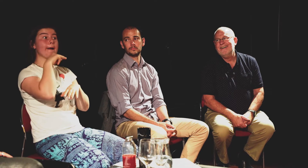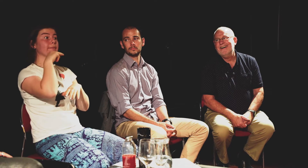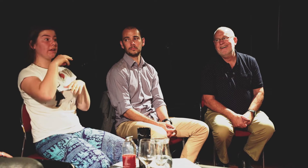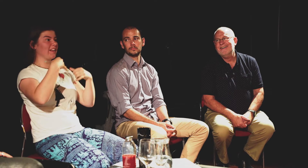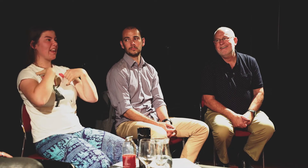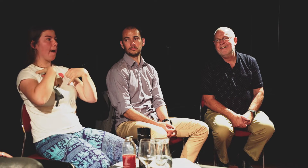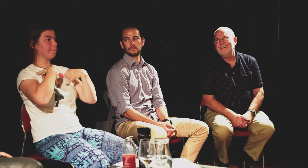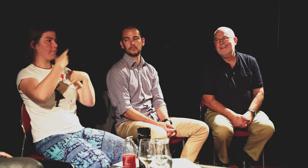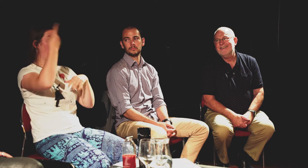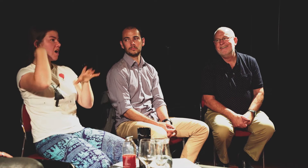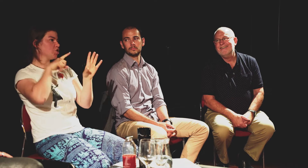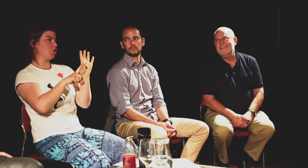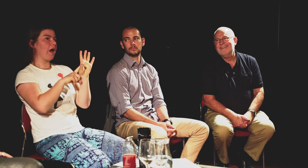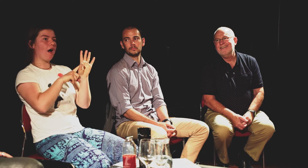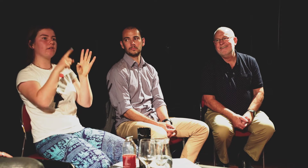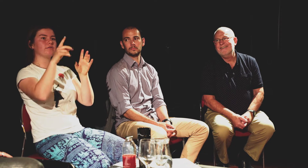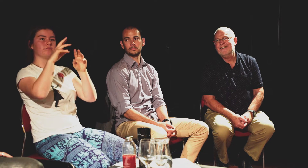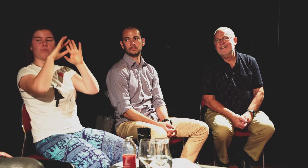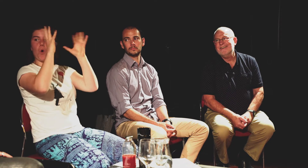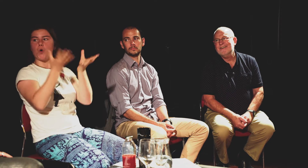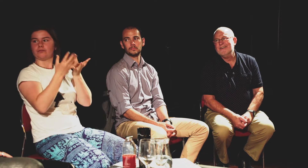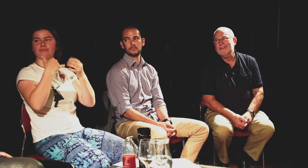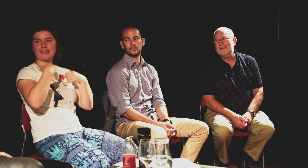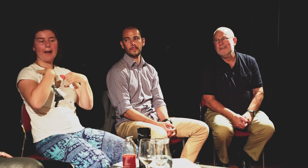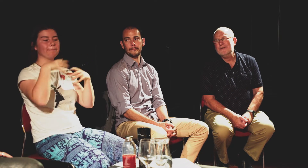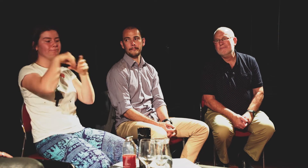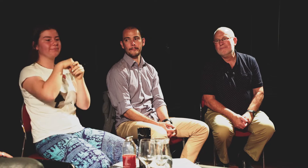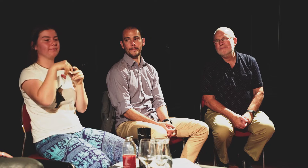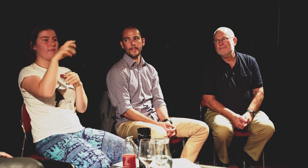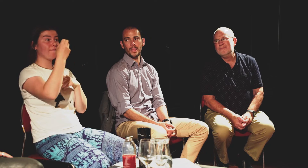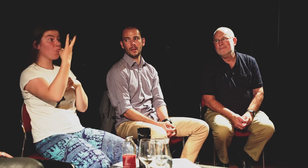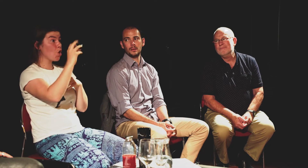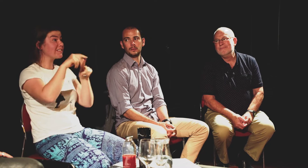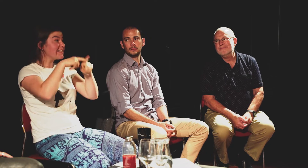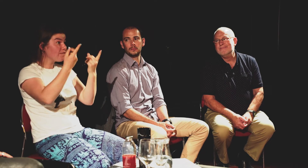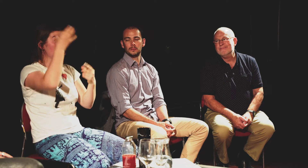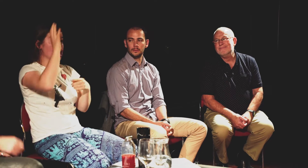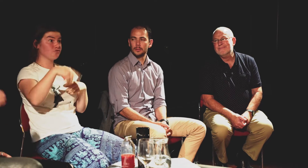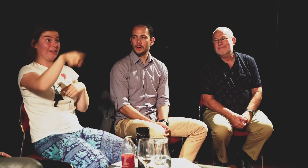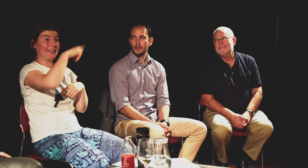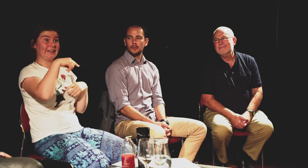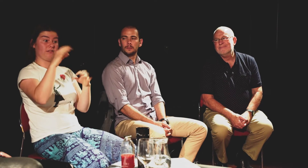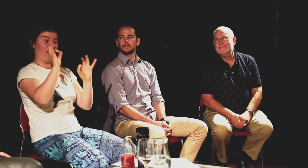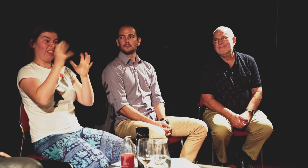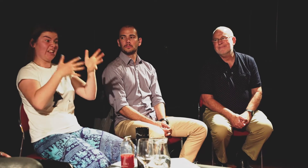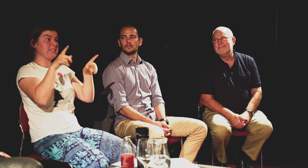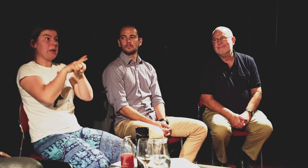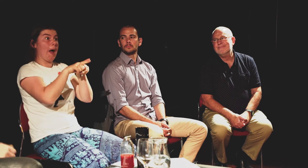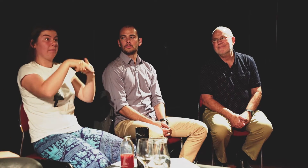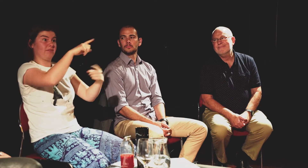internationally, for example, last year I went to a camp in Melbourne, and there were 30 different countries represented there.